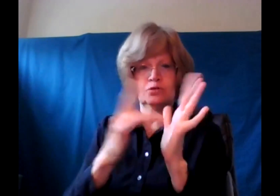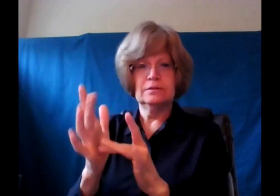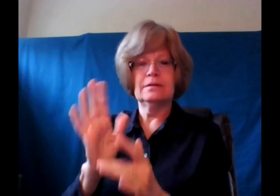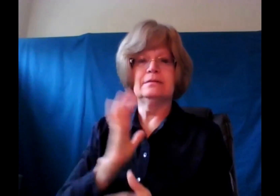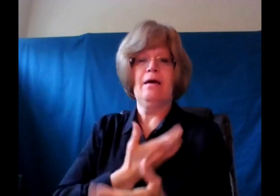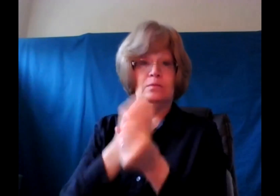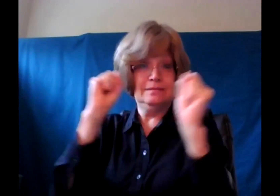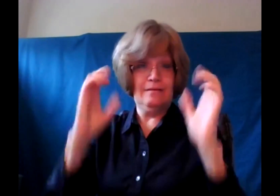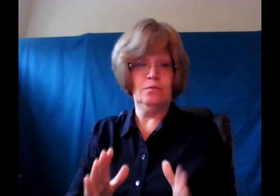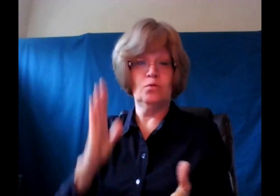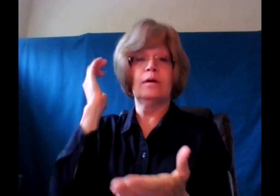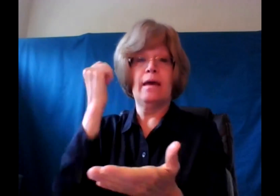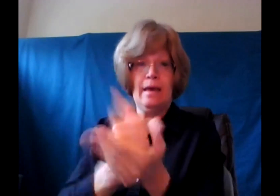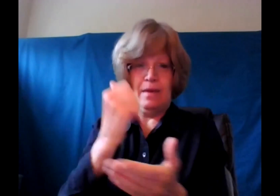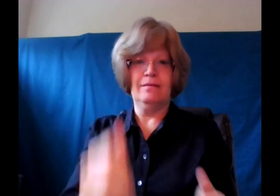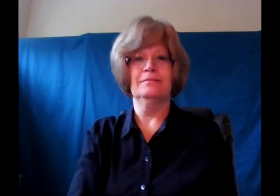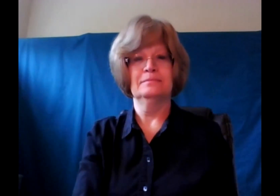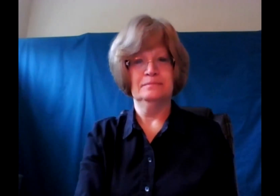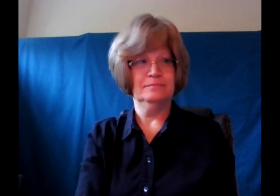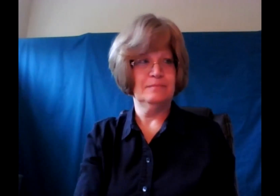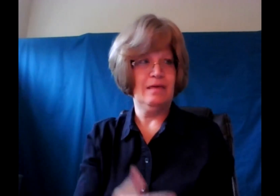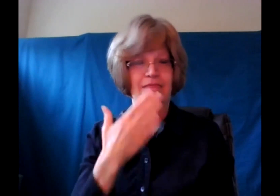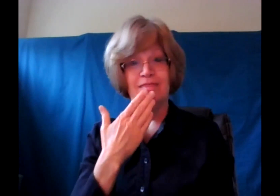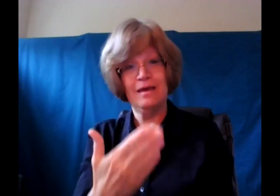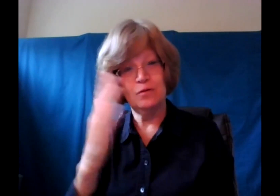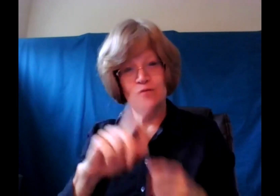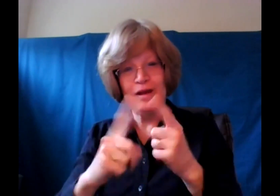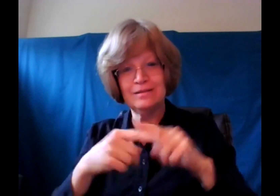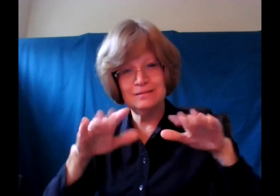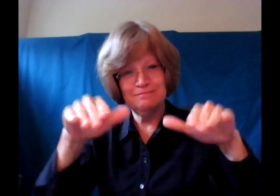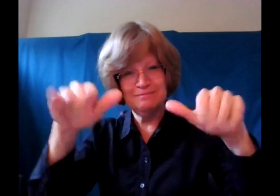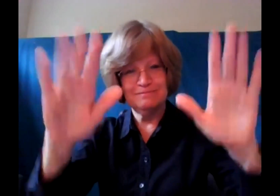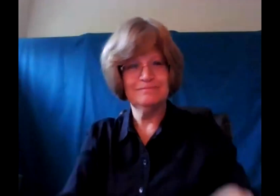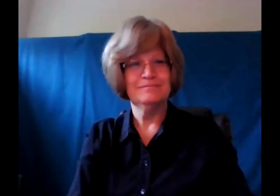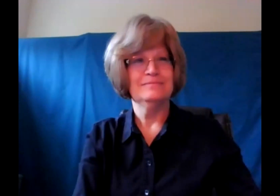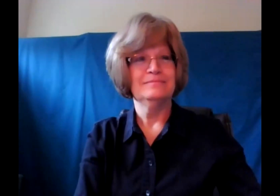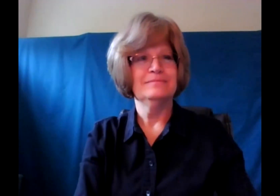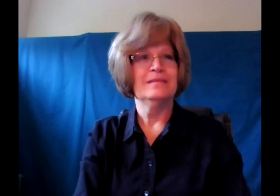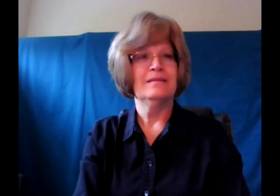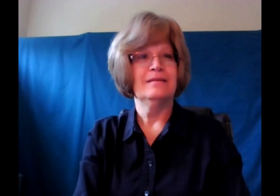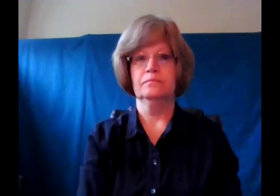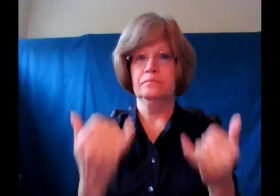Jesus, our Savior. Amen. Thank you, friends.